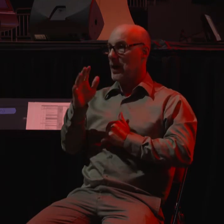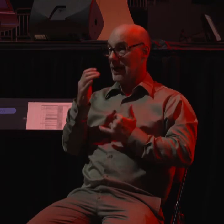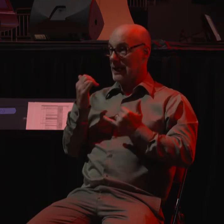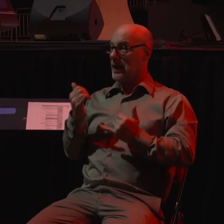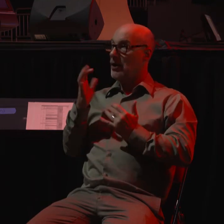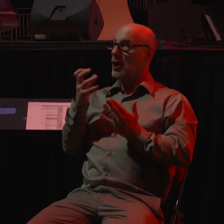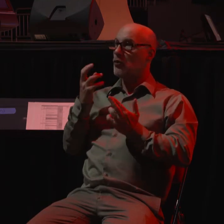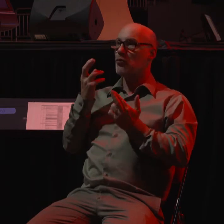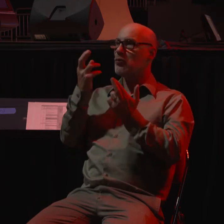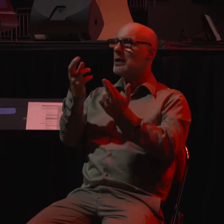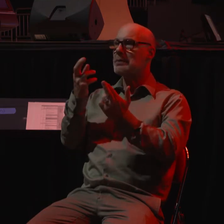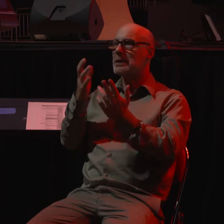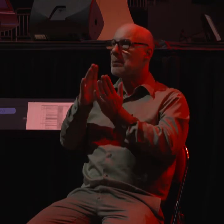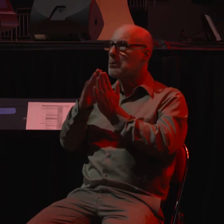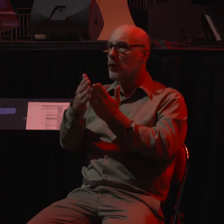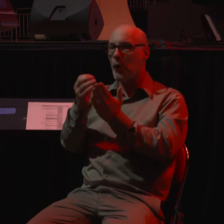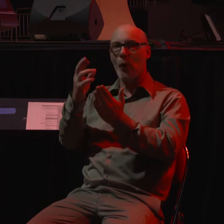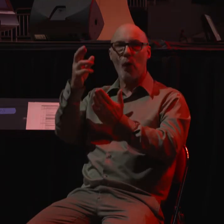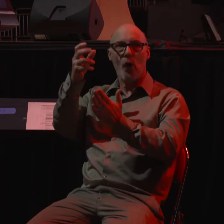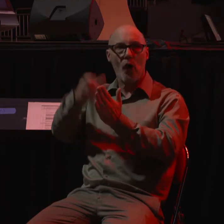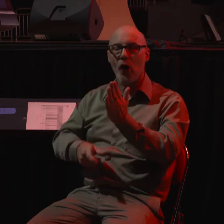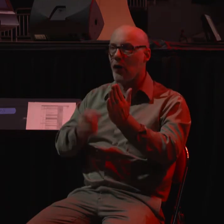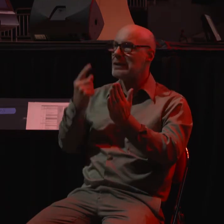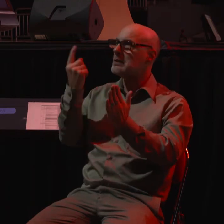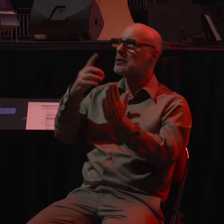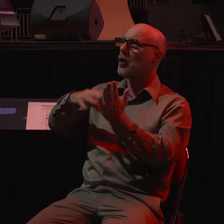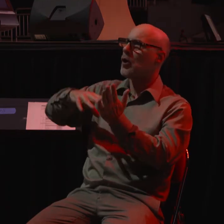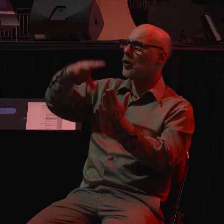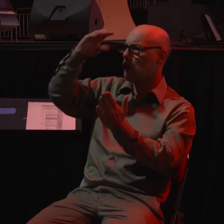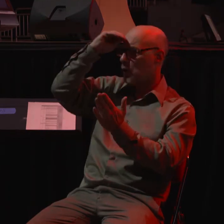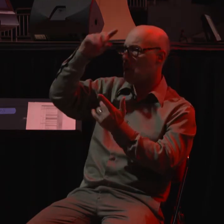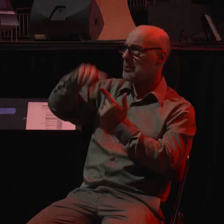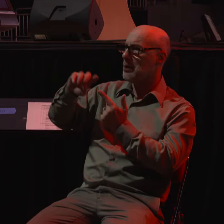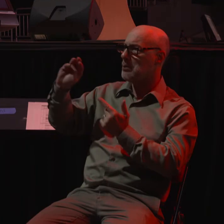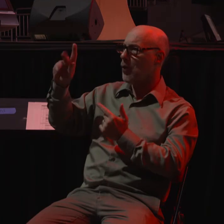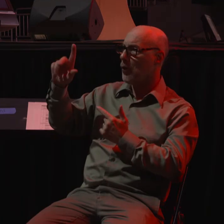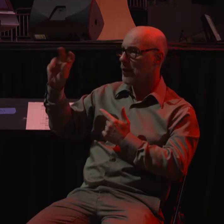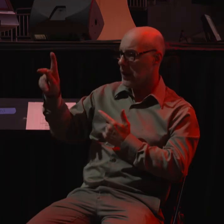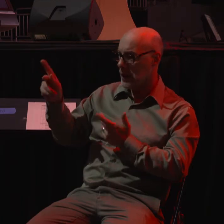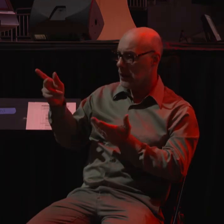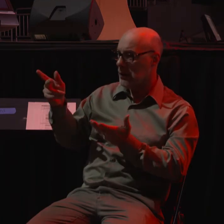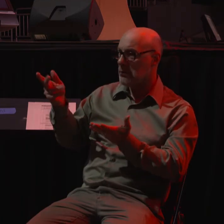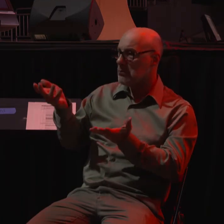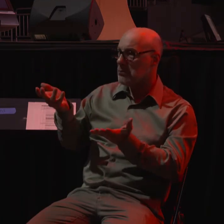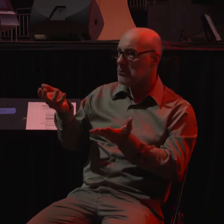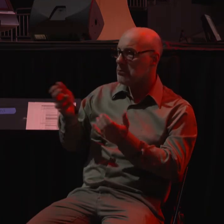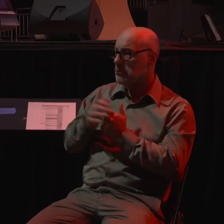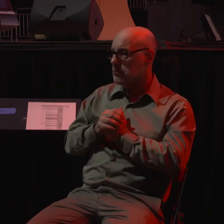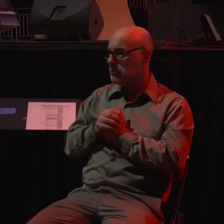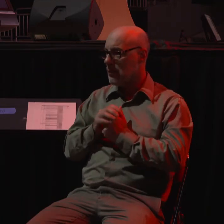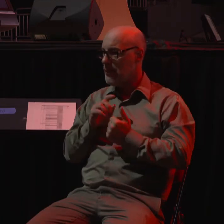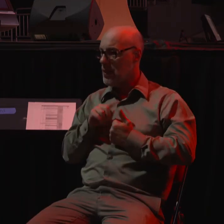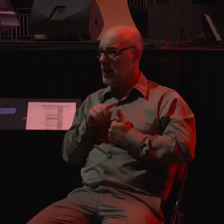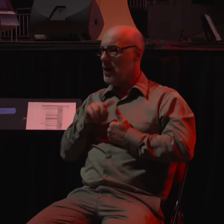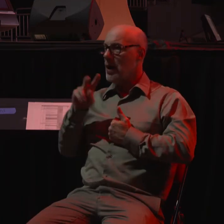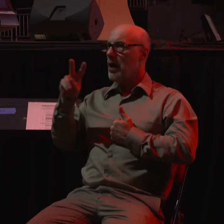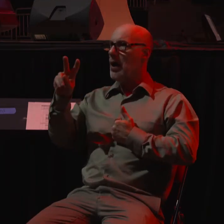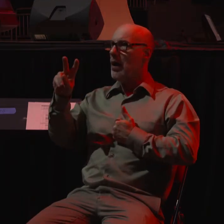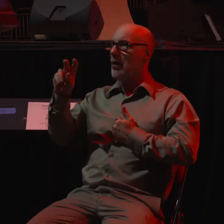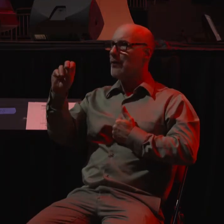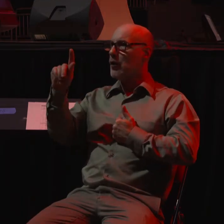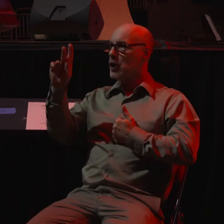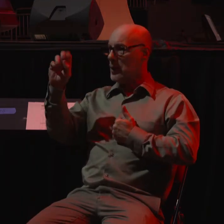to consider, book, article, anything of that sort, sermon that he's written or spoken by way of introduction. Volume